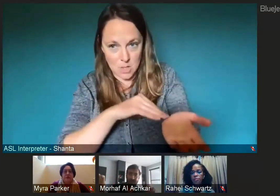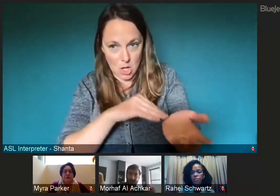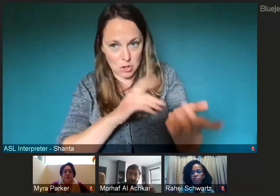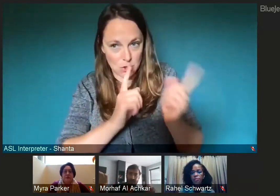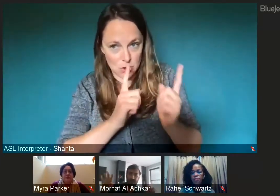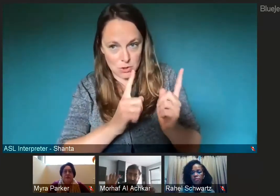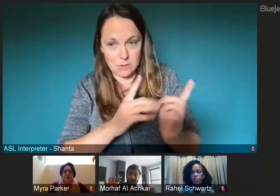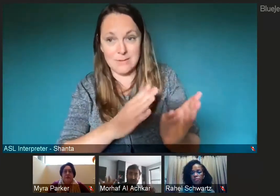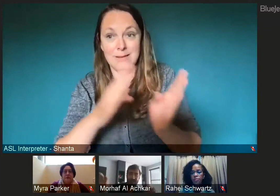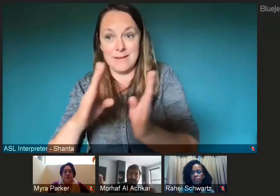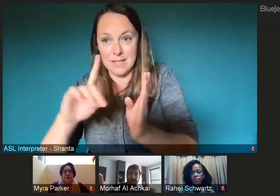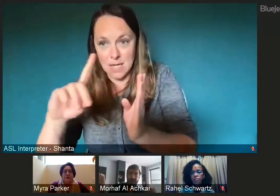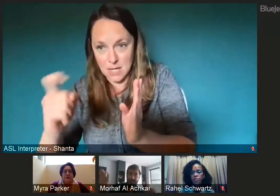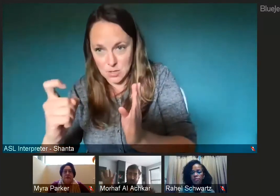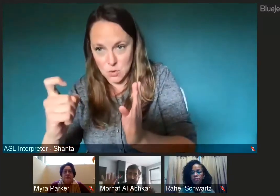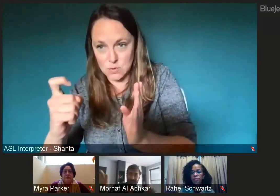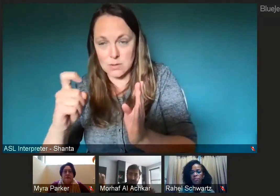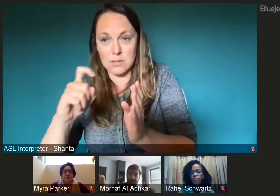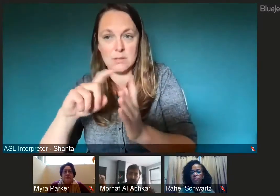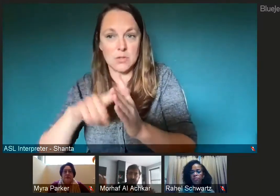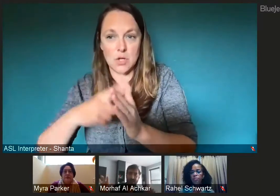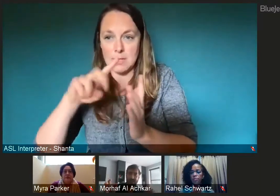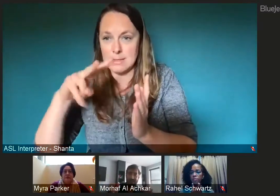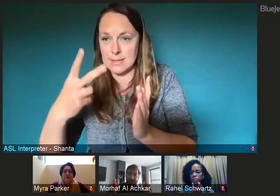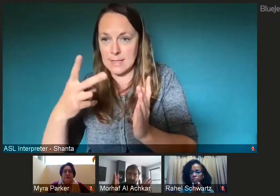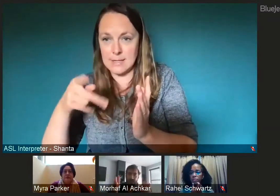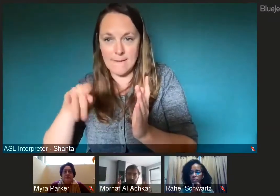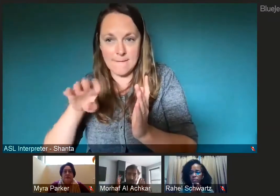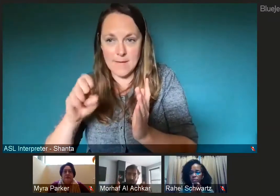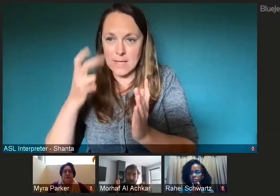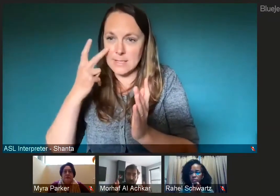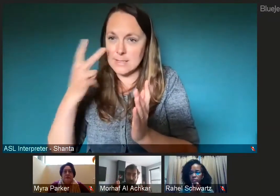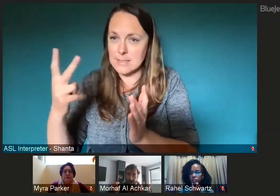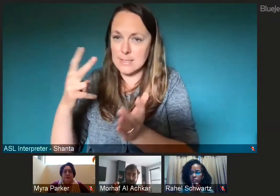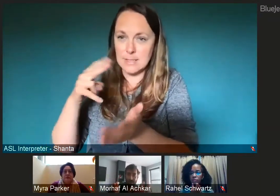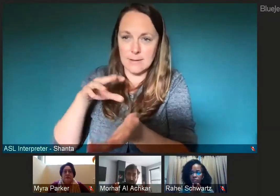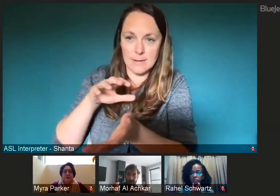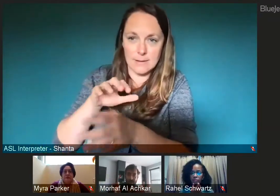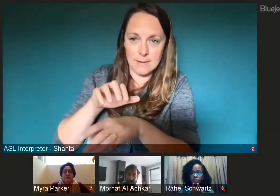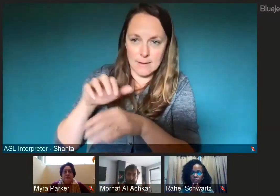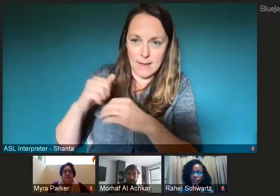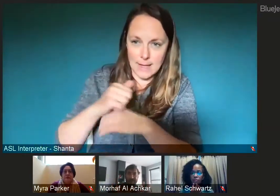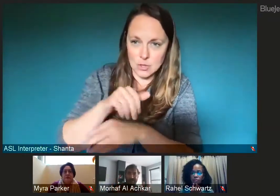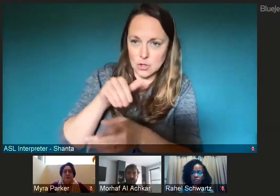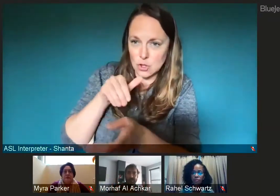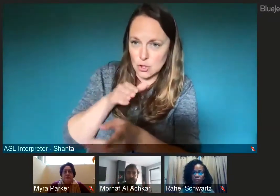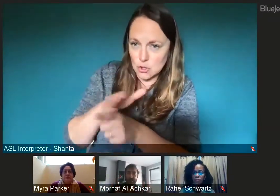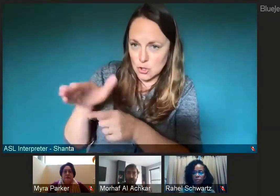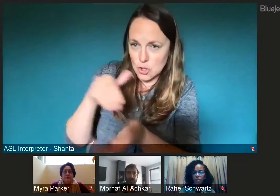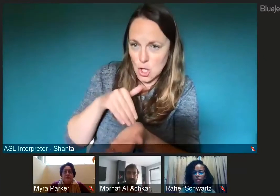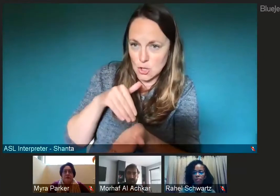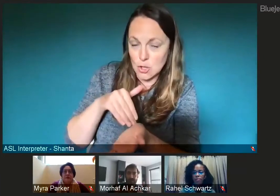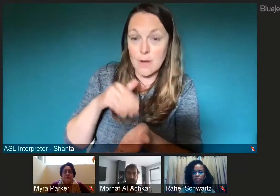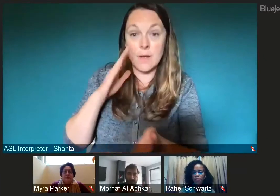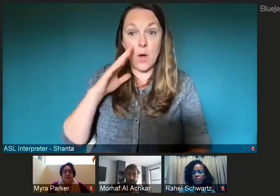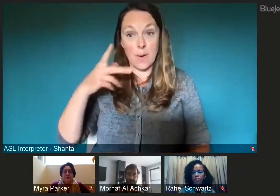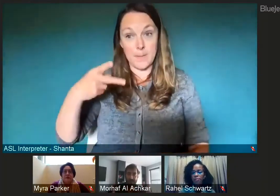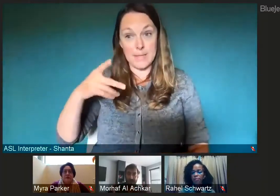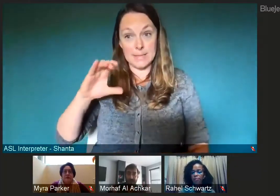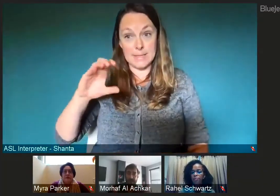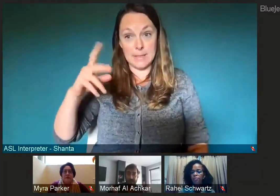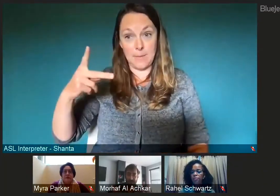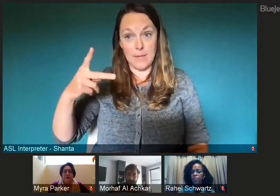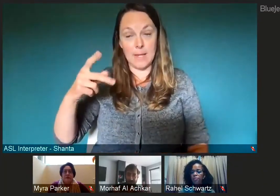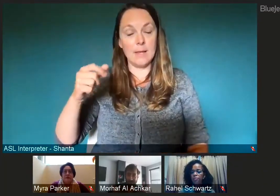secondary care phase where they're seeing the oncologist. With the primary care doctor, the person comes to me with symptoms that